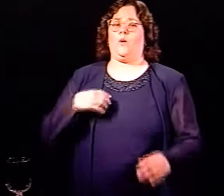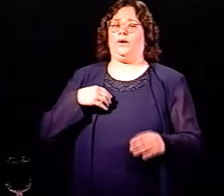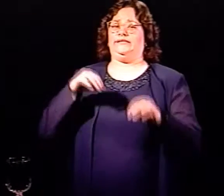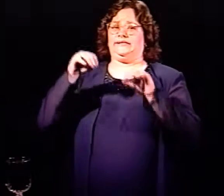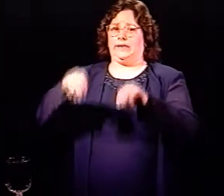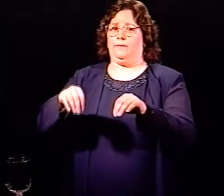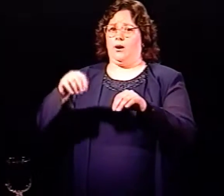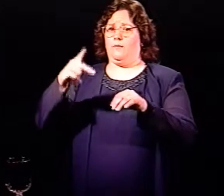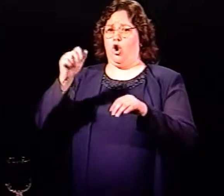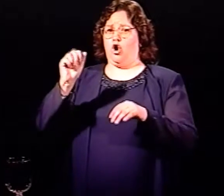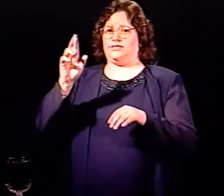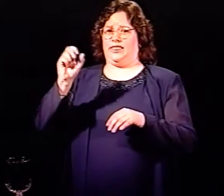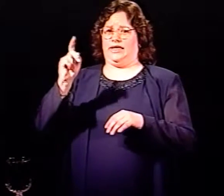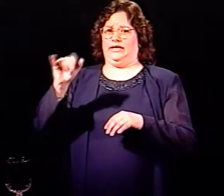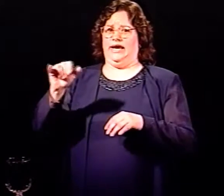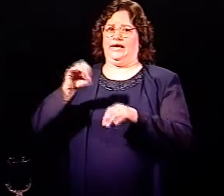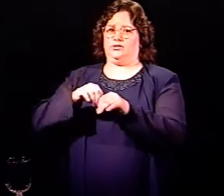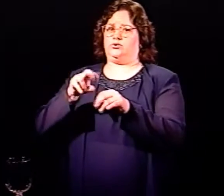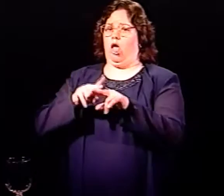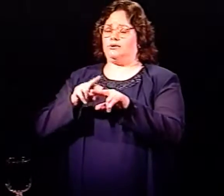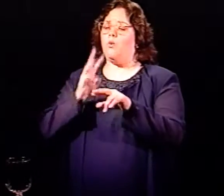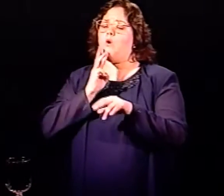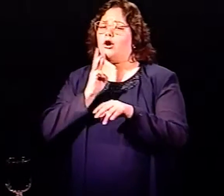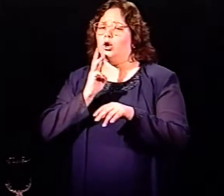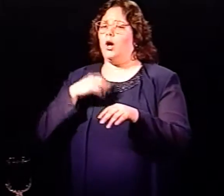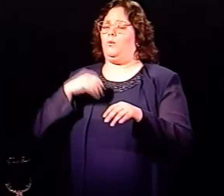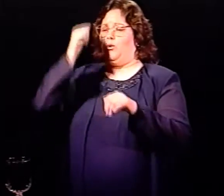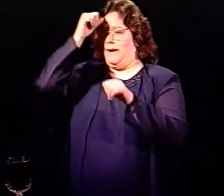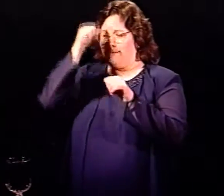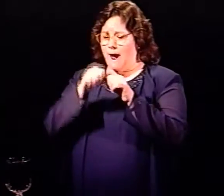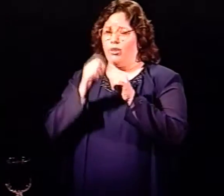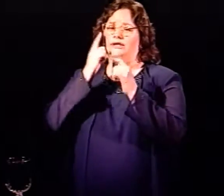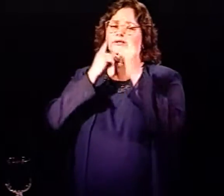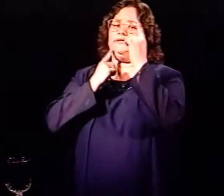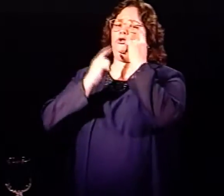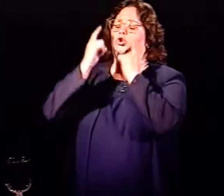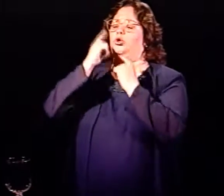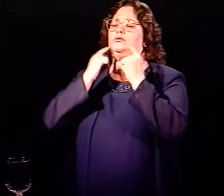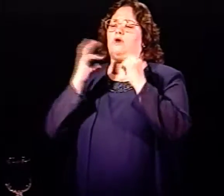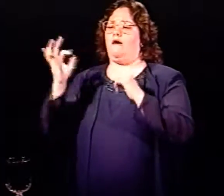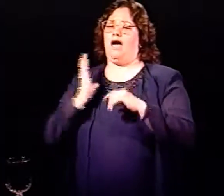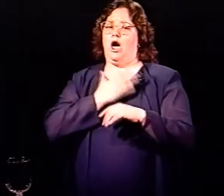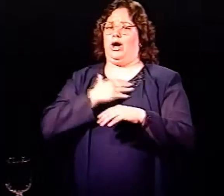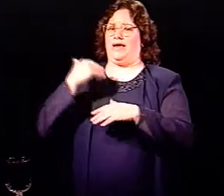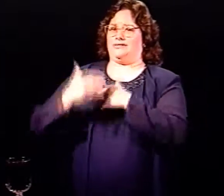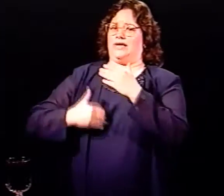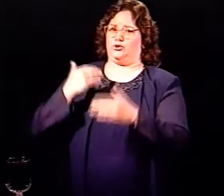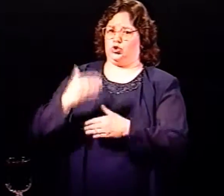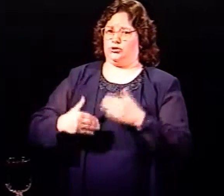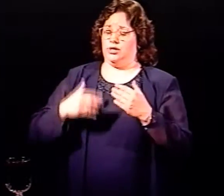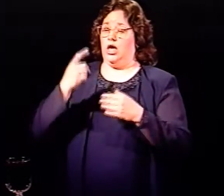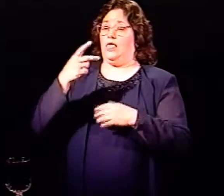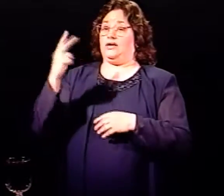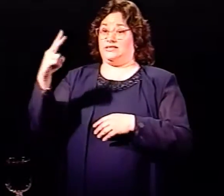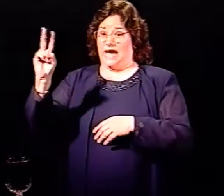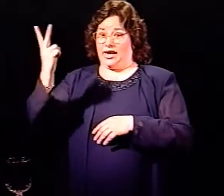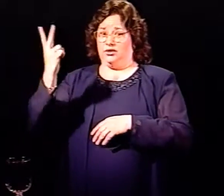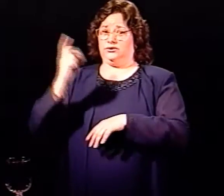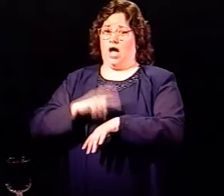We dip parsley in salt water. We remember the tears of our ancestors. The second time, we dip